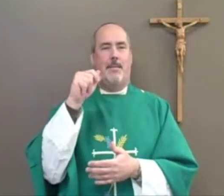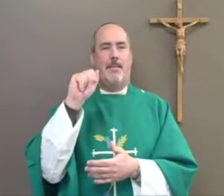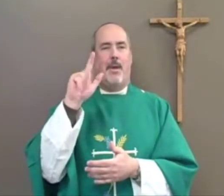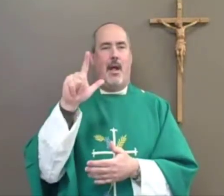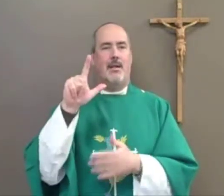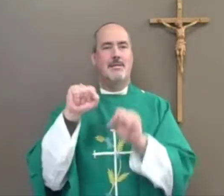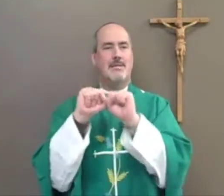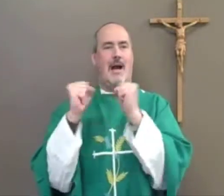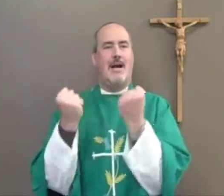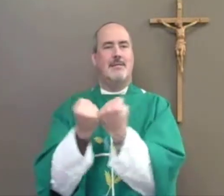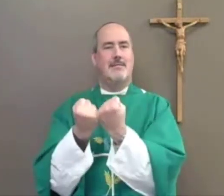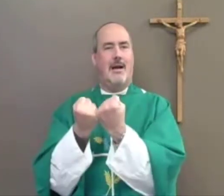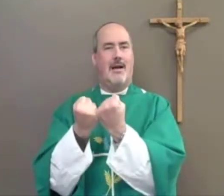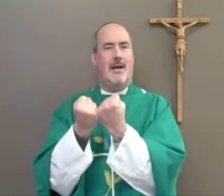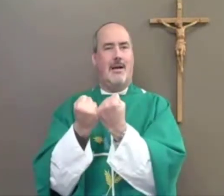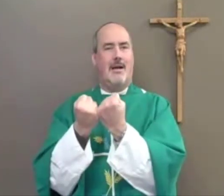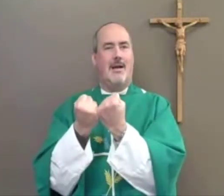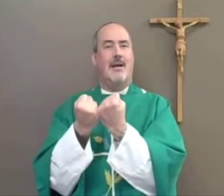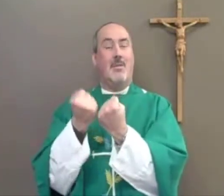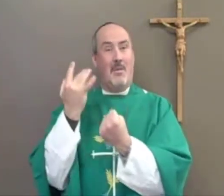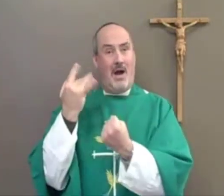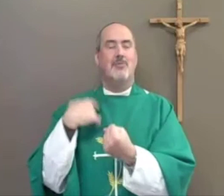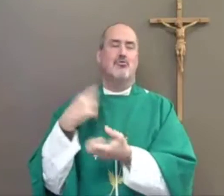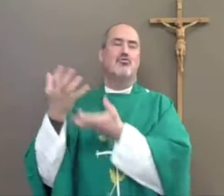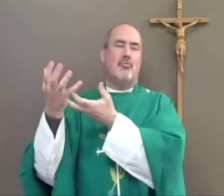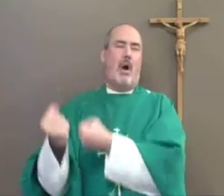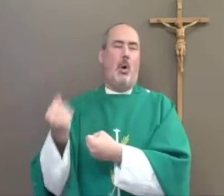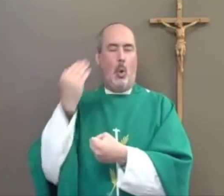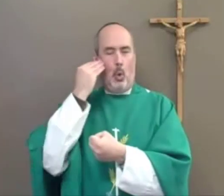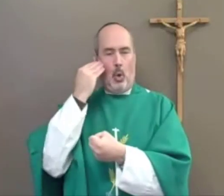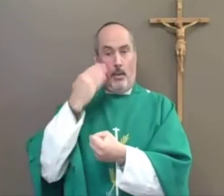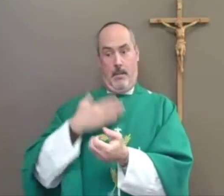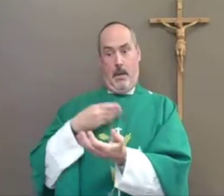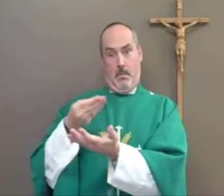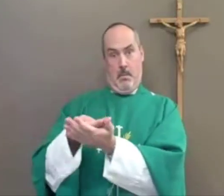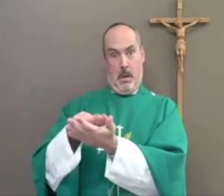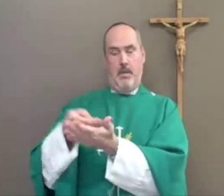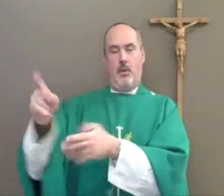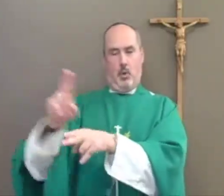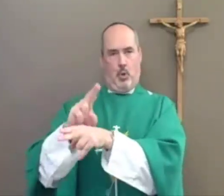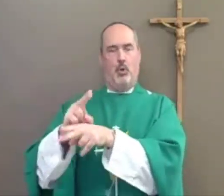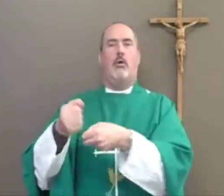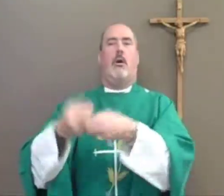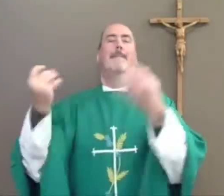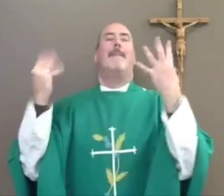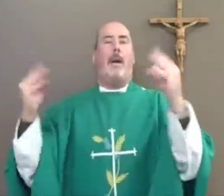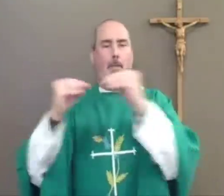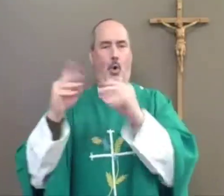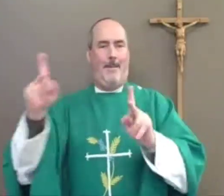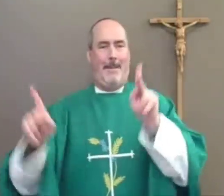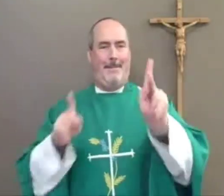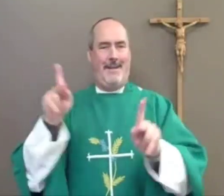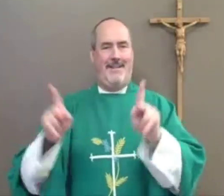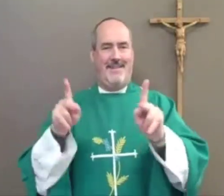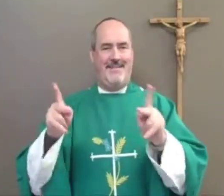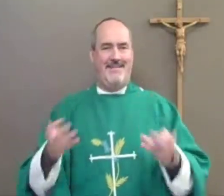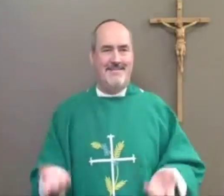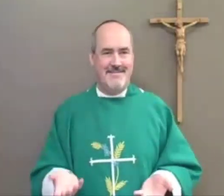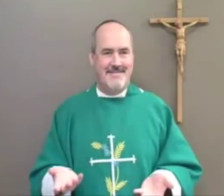de Paul, Catholic organizations, because I trust where my money's going and how it's going to be used to help